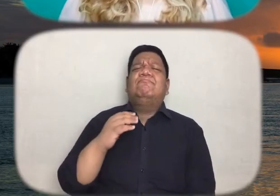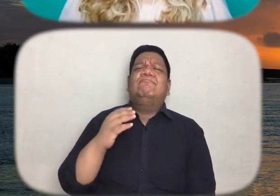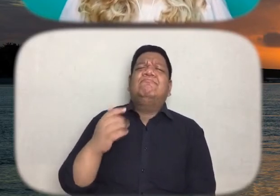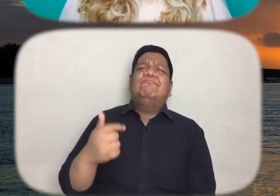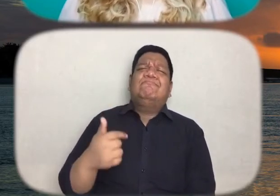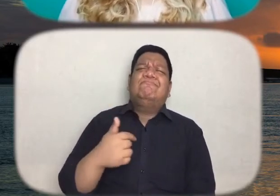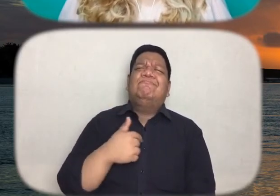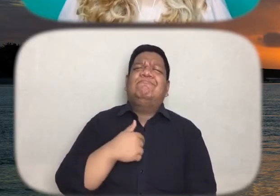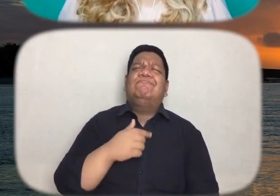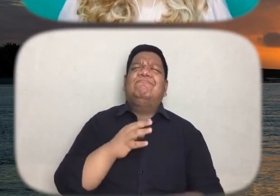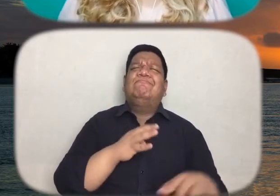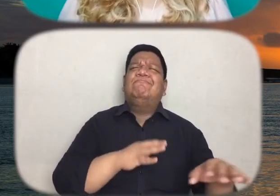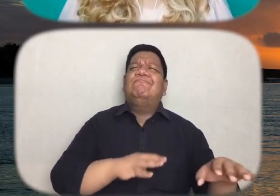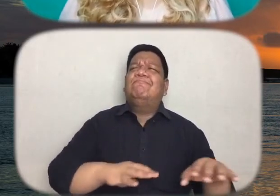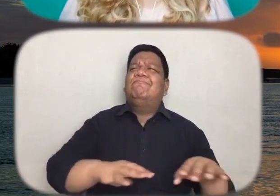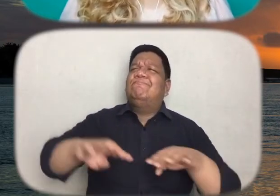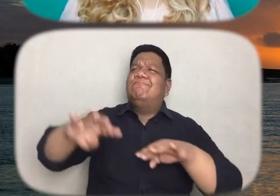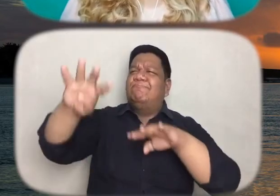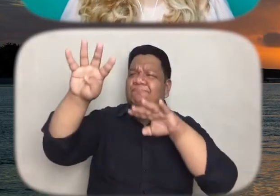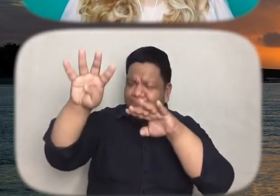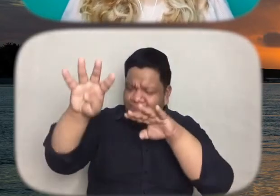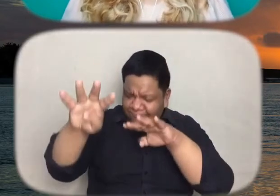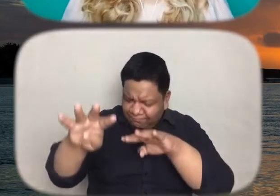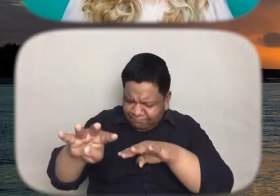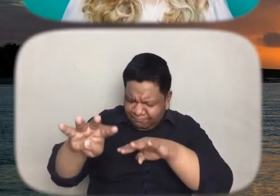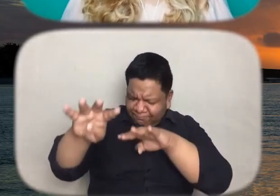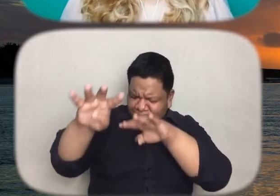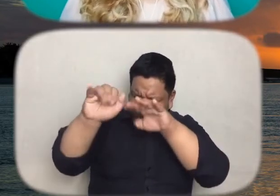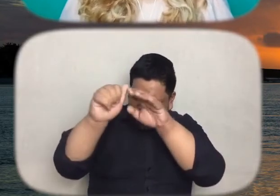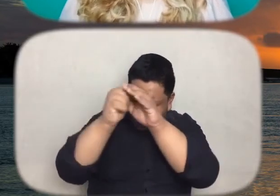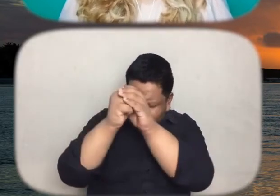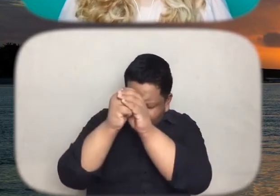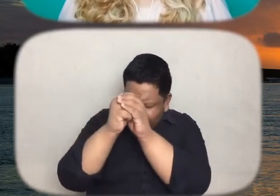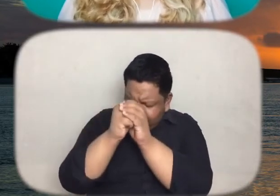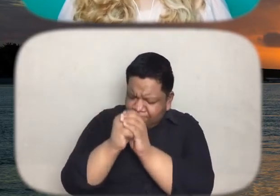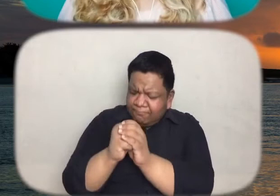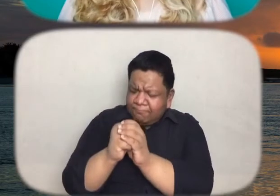are. And I worship you